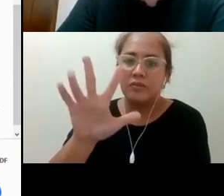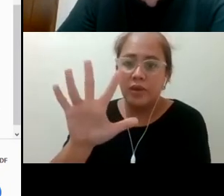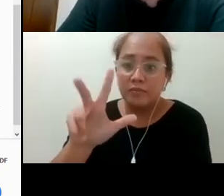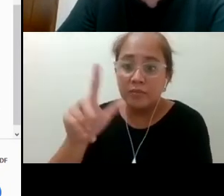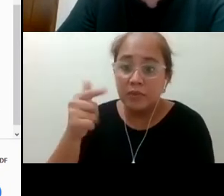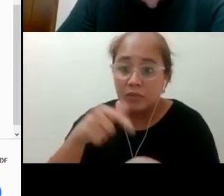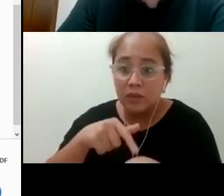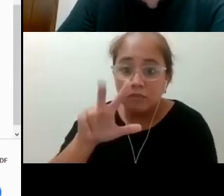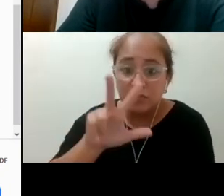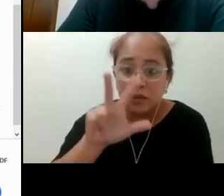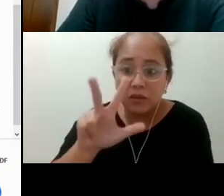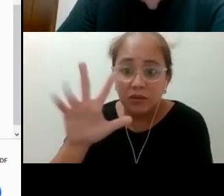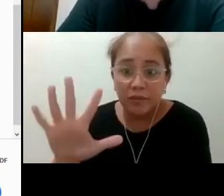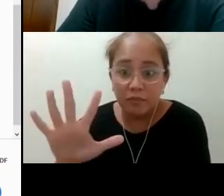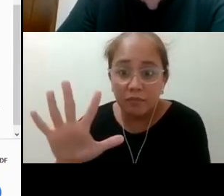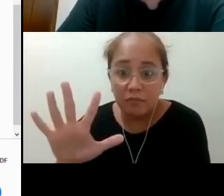correct?